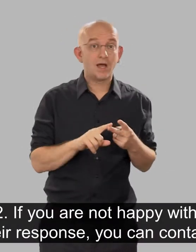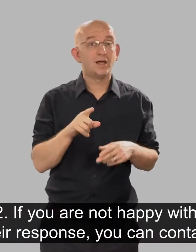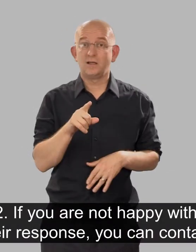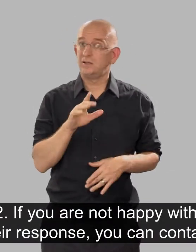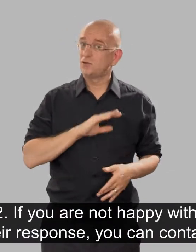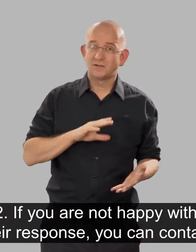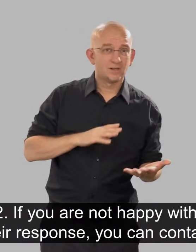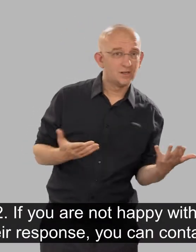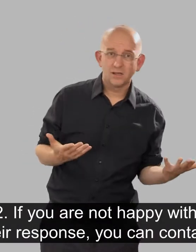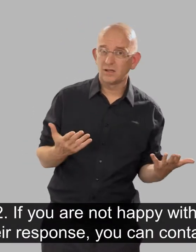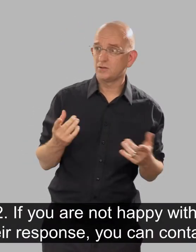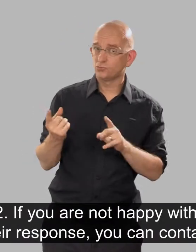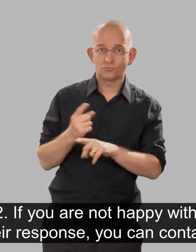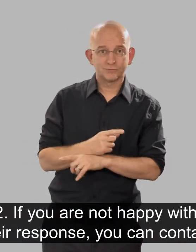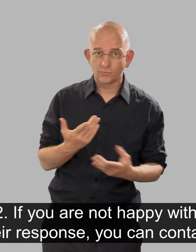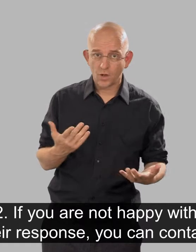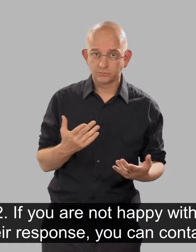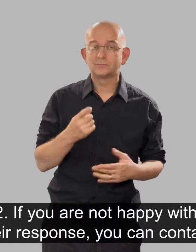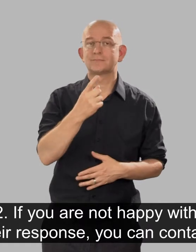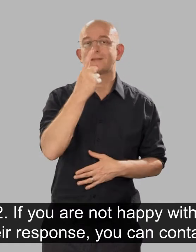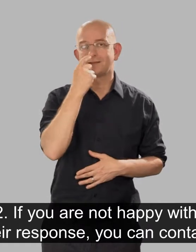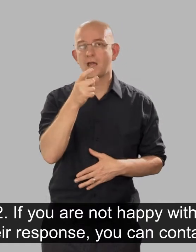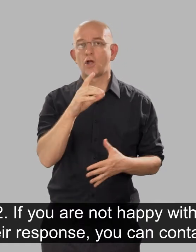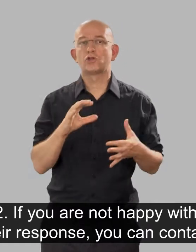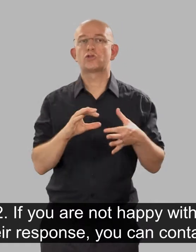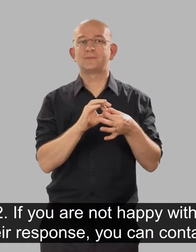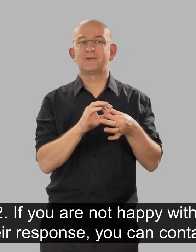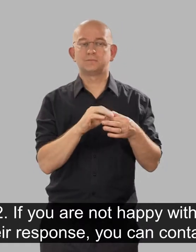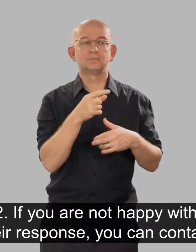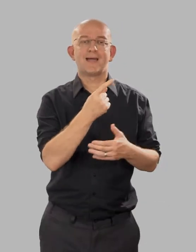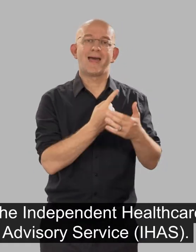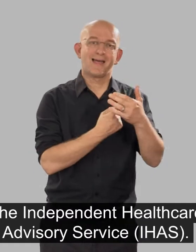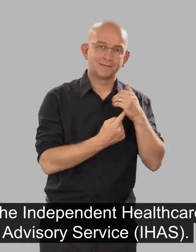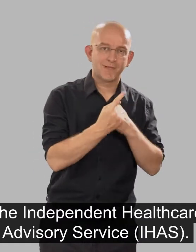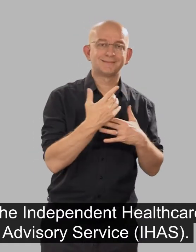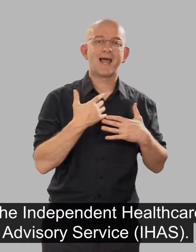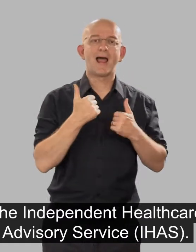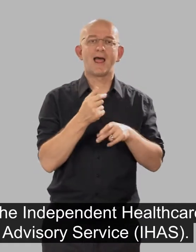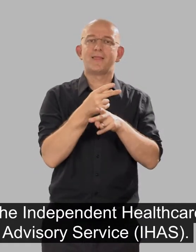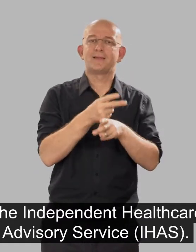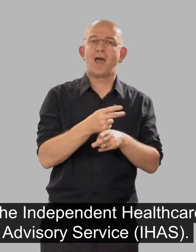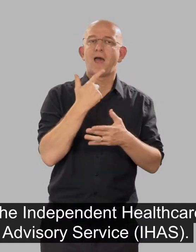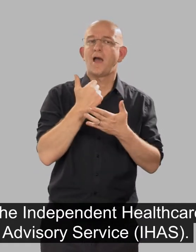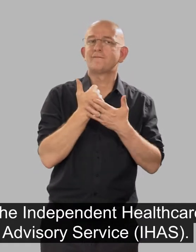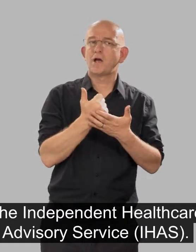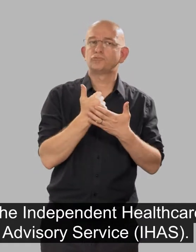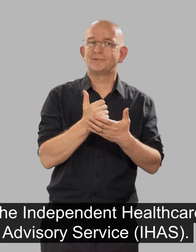Number 2. If you are not happy with their response, you can contact the Independent